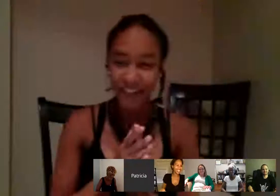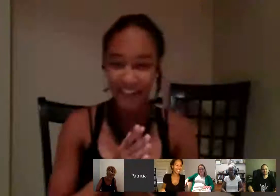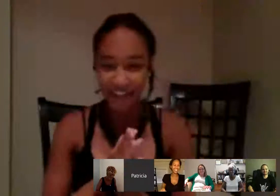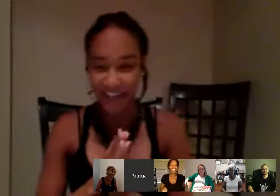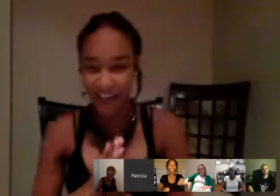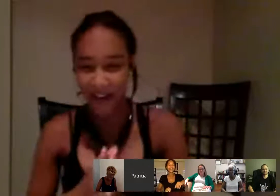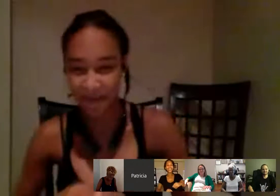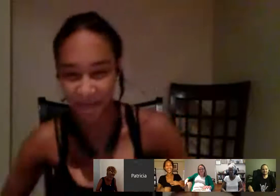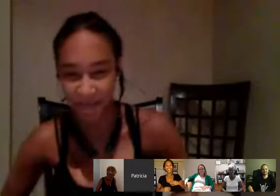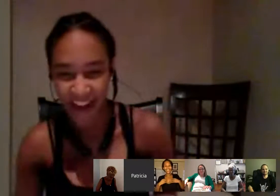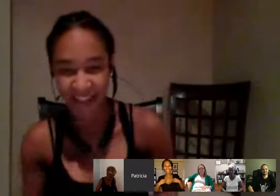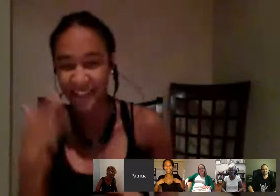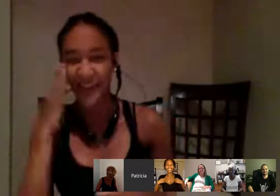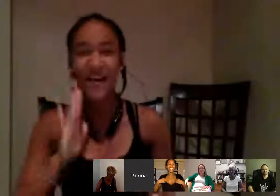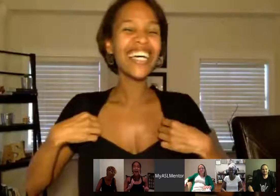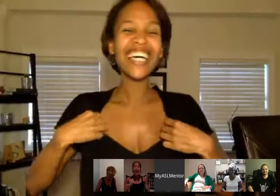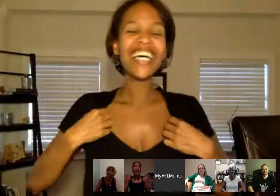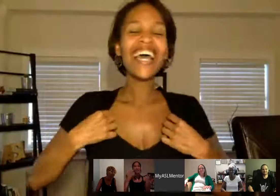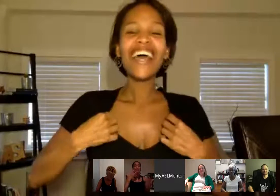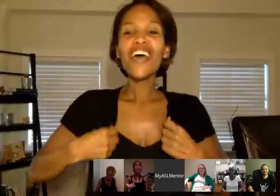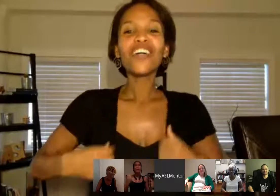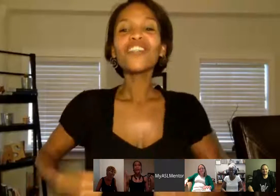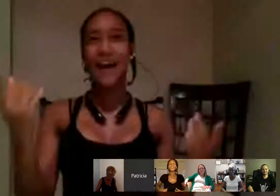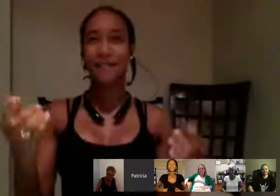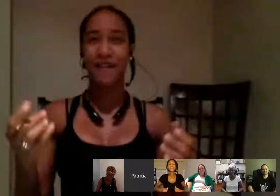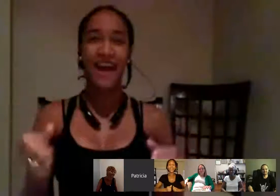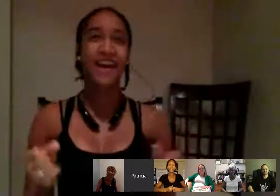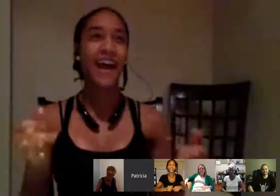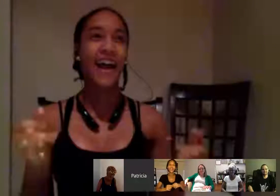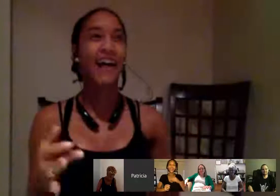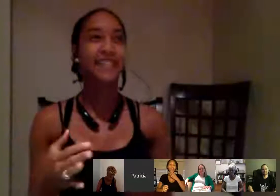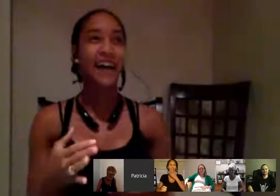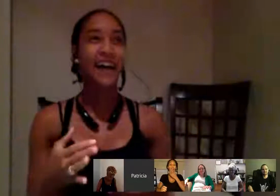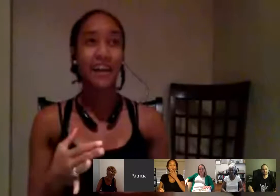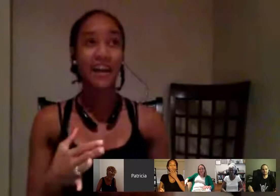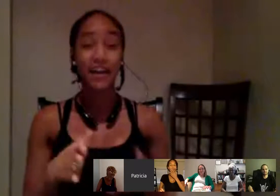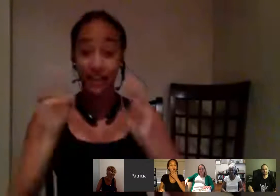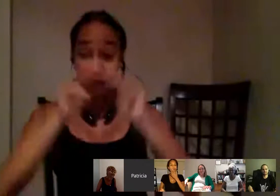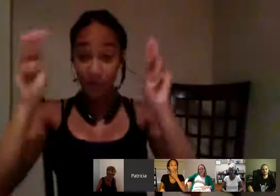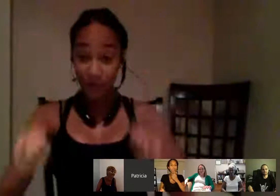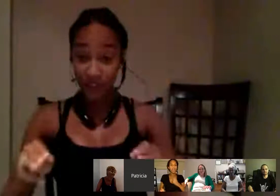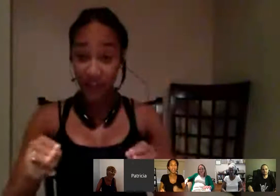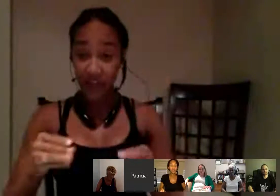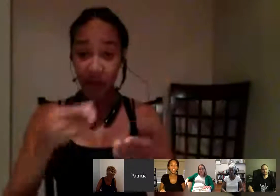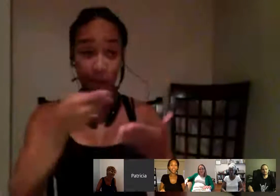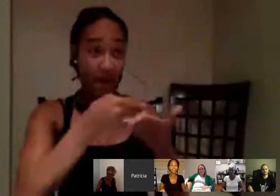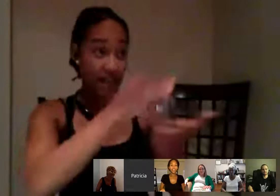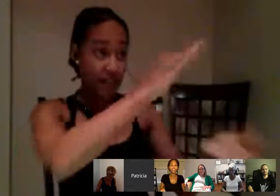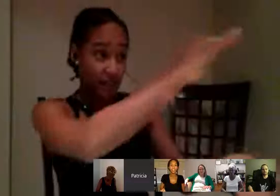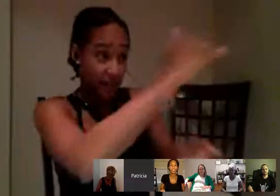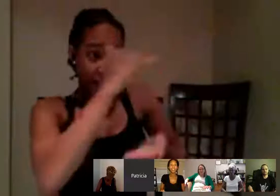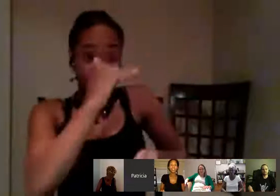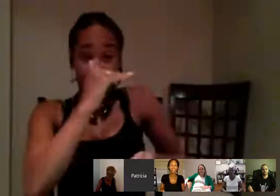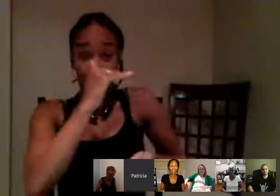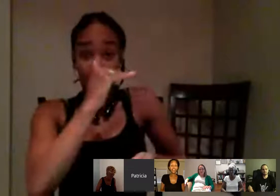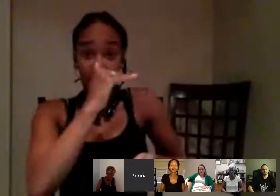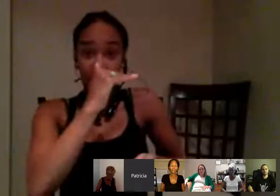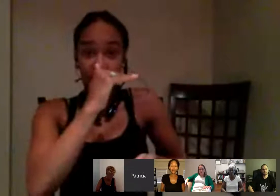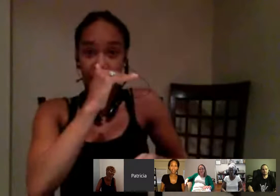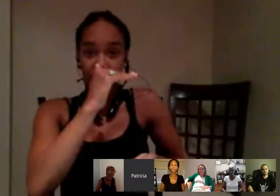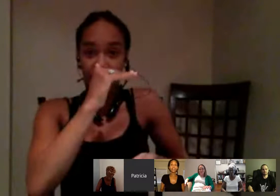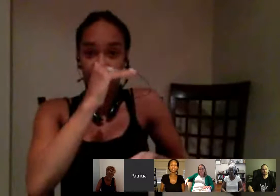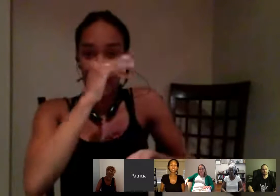maybe a different time. I don't know. I don't know what I had in my head. I had like the museum money, like they have